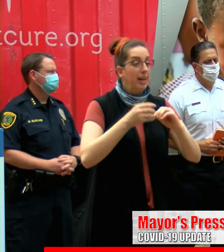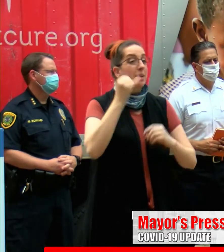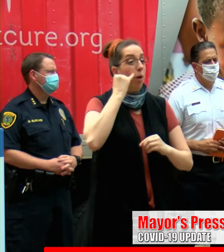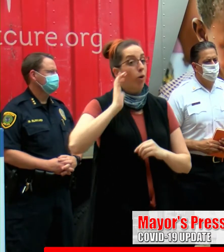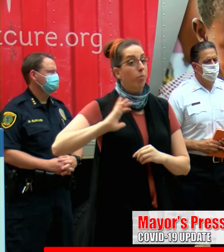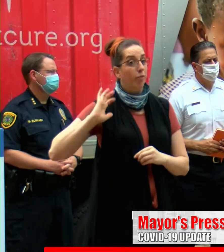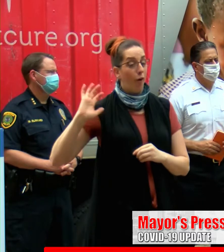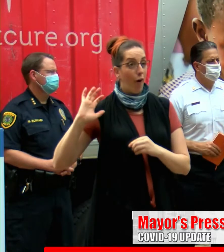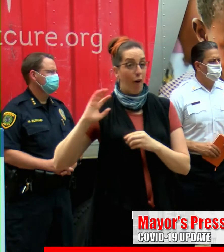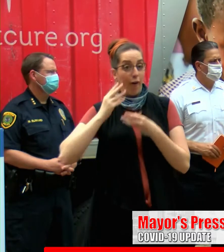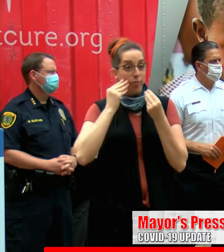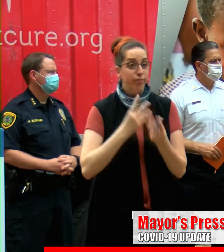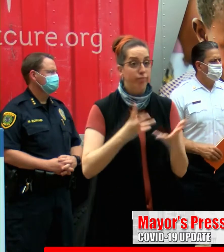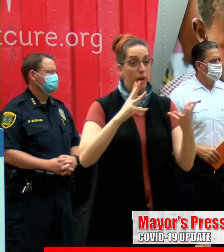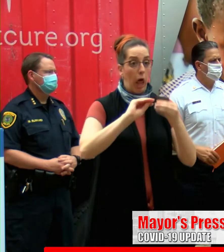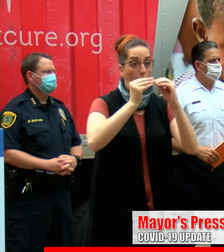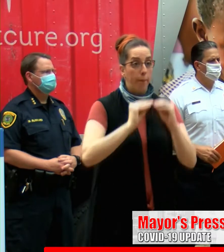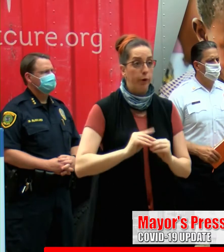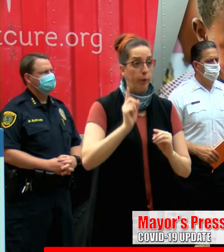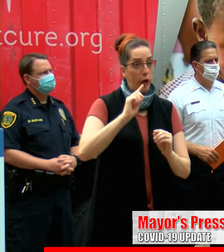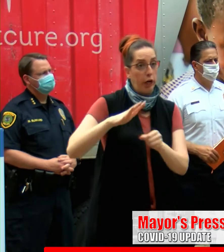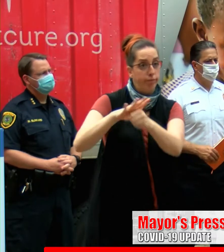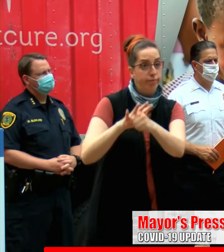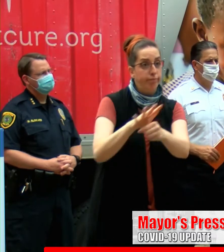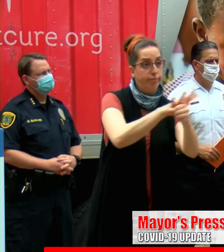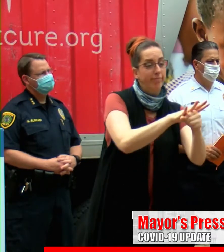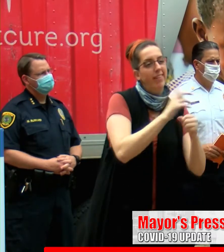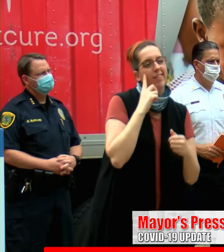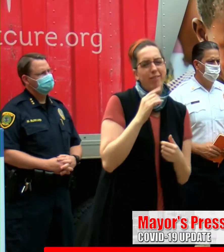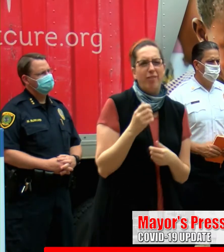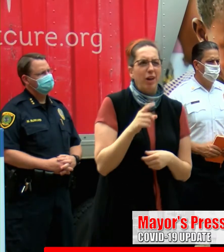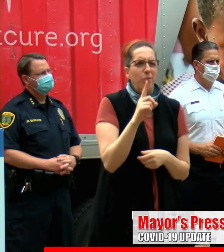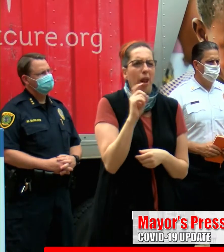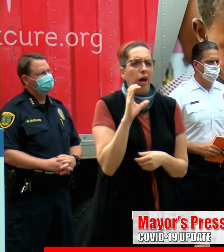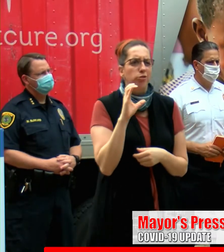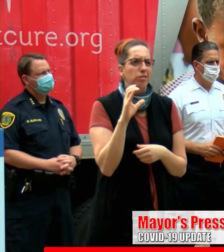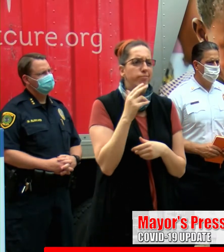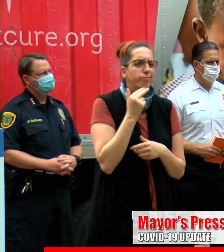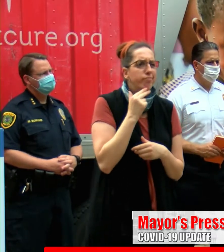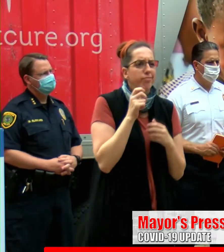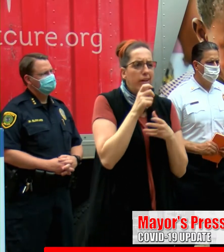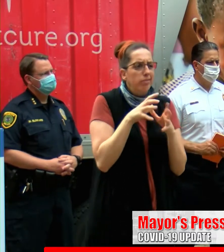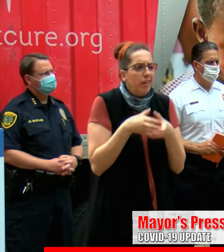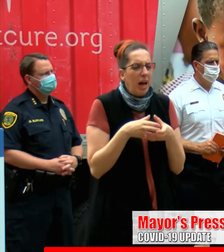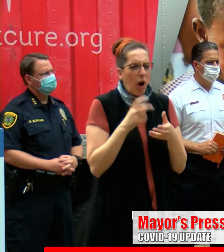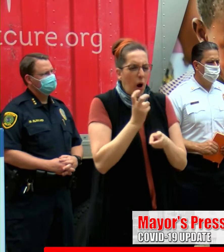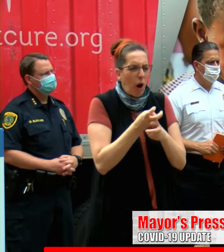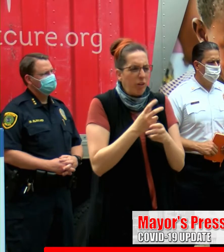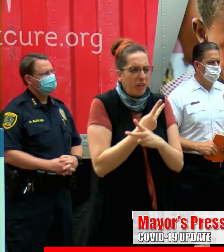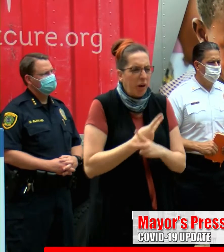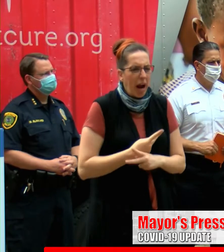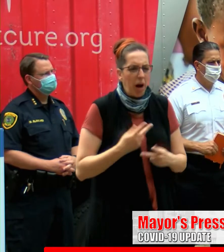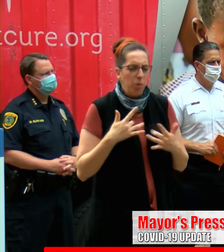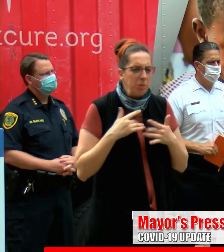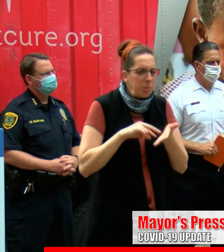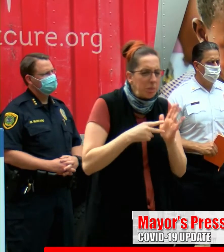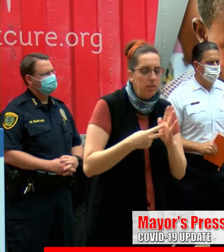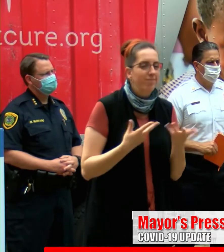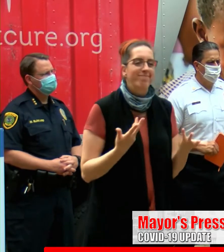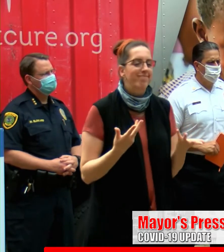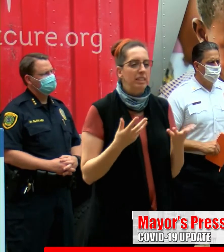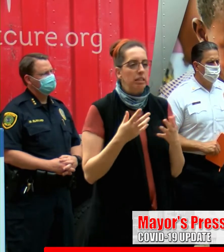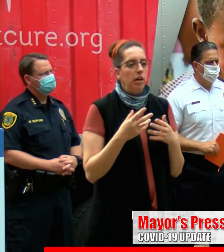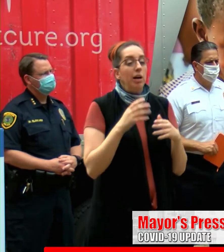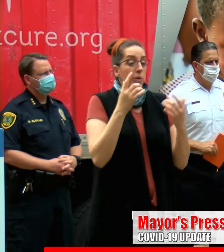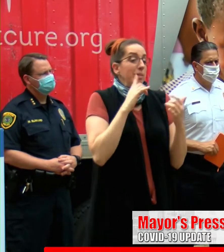provided that information at the very beginning, where it was only, let's say, a few hundred, it would have been kind of hard to read anything from it. And even now,